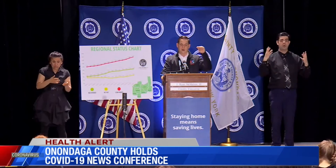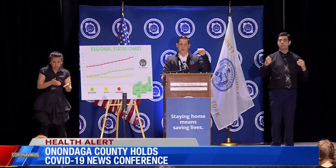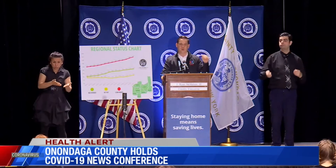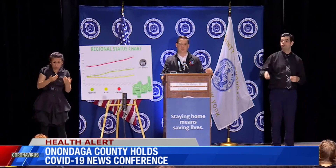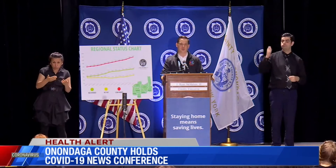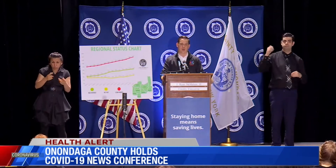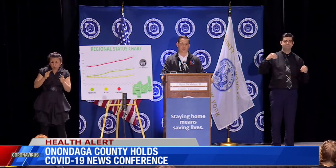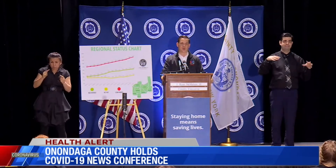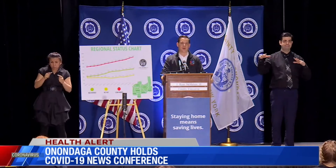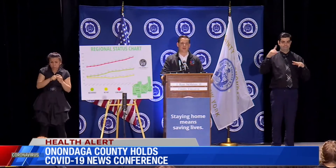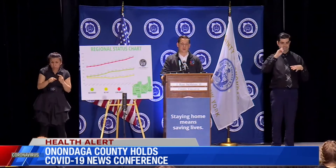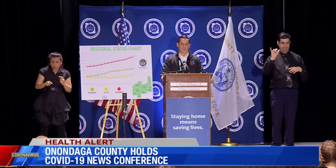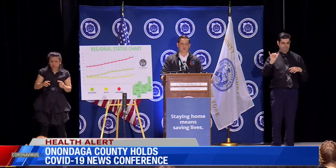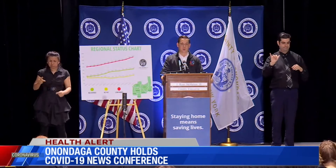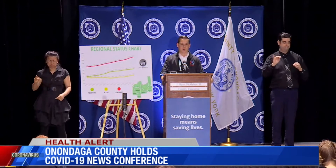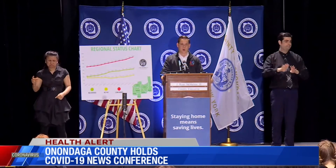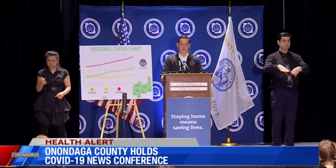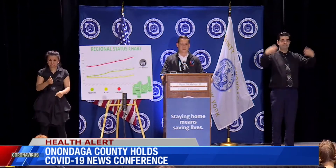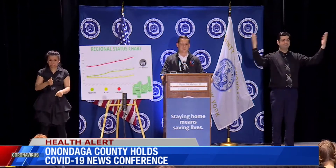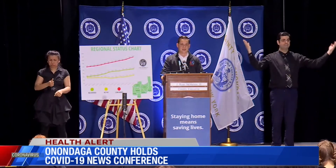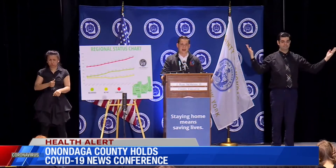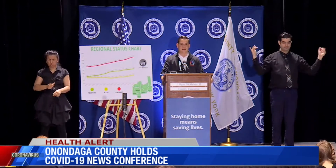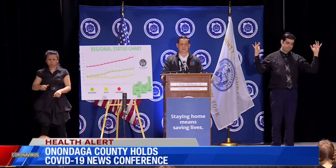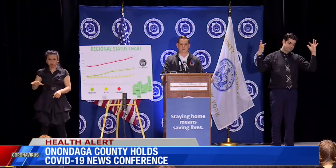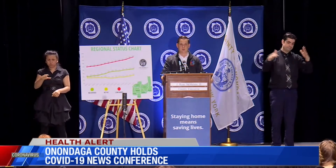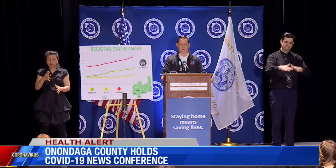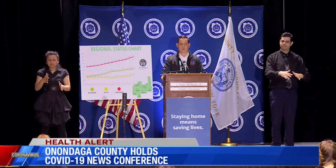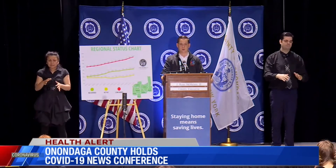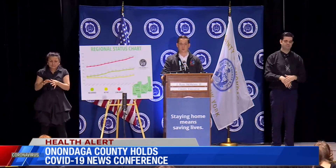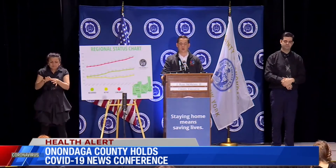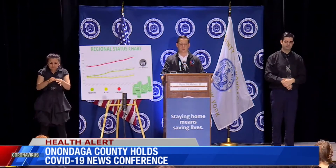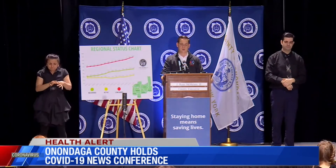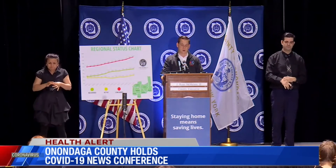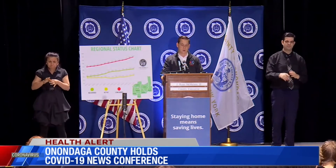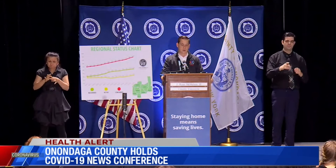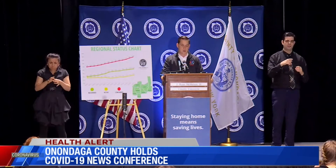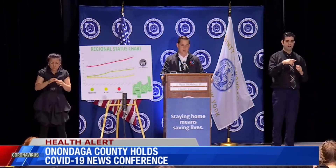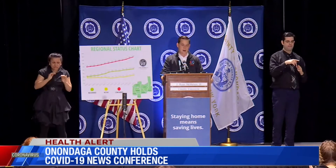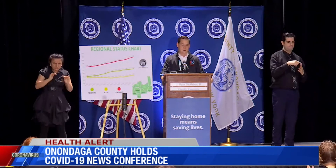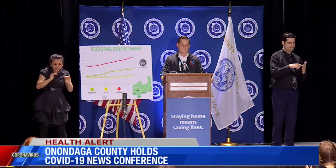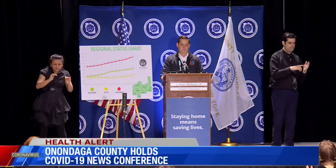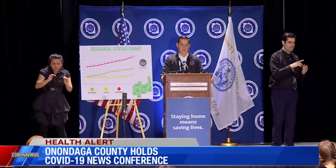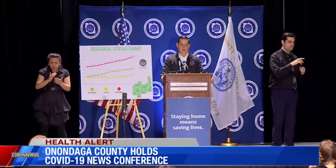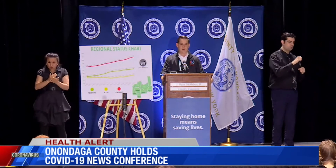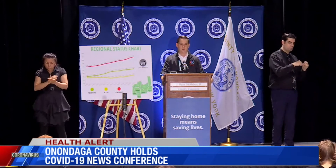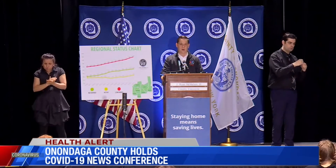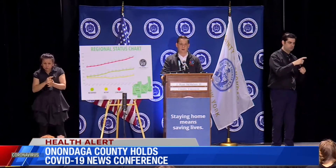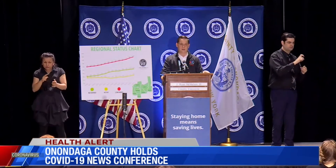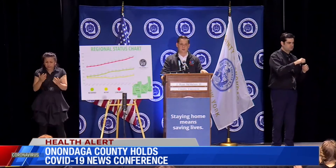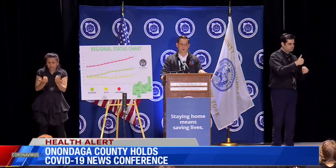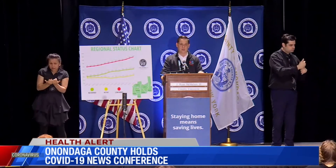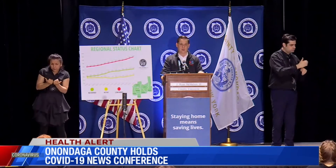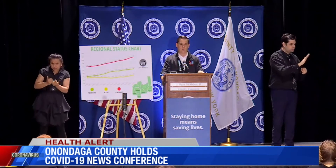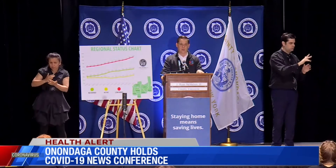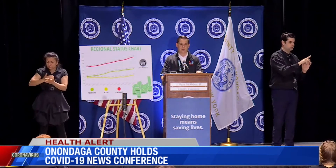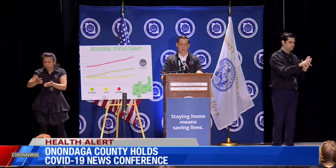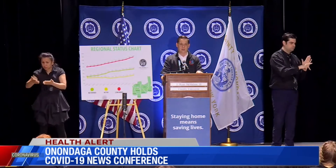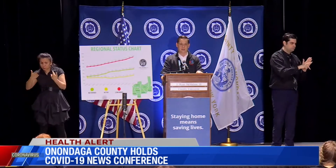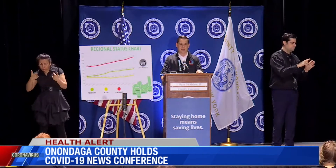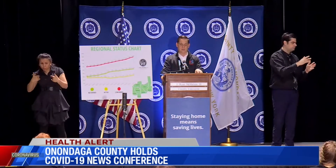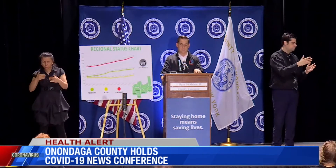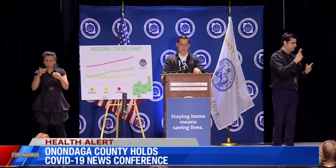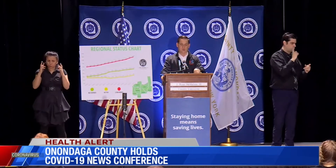develop that regulatory structure, develop those protocols, give the guidance to the business owners as well. So, but certainly